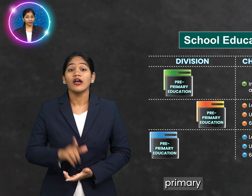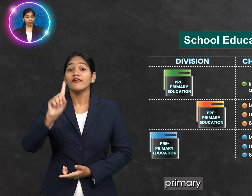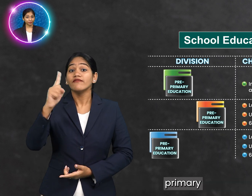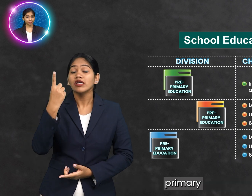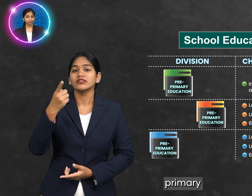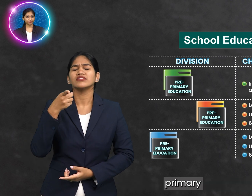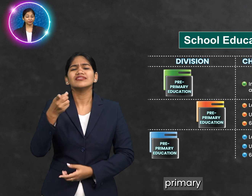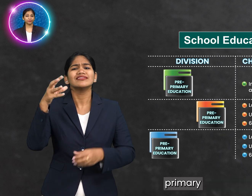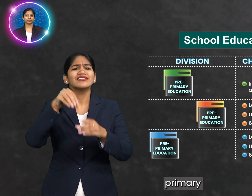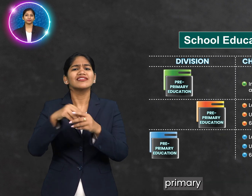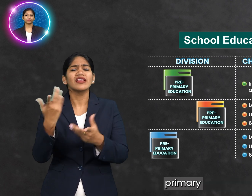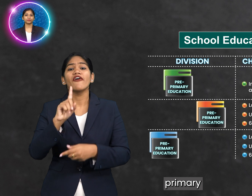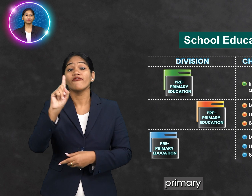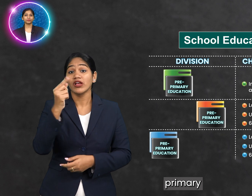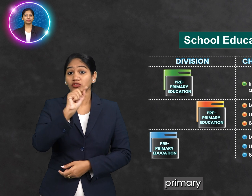primary